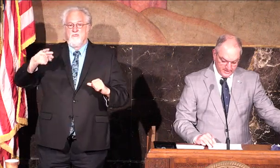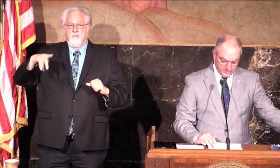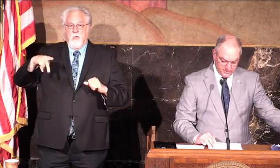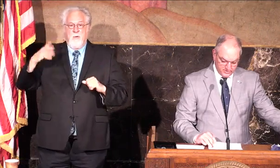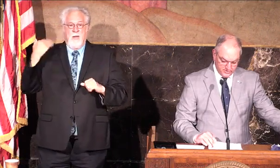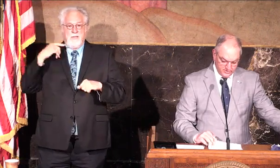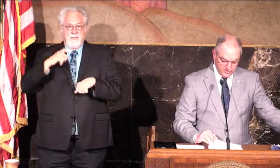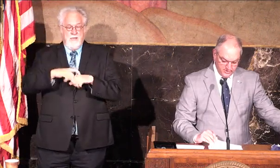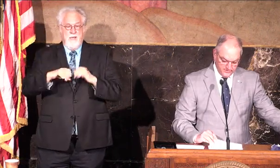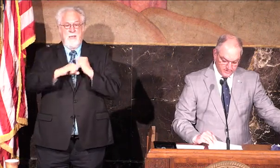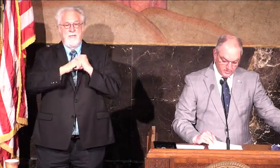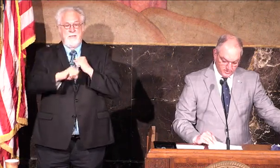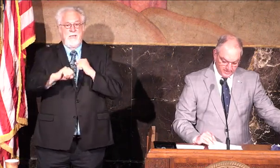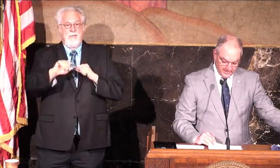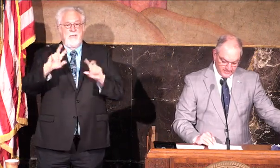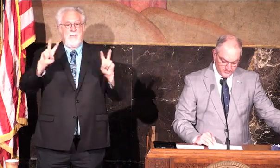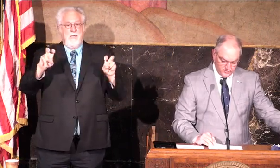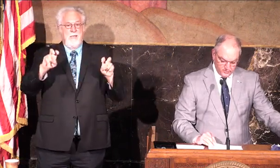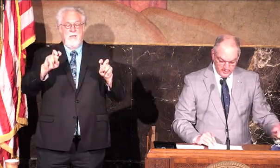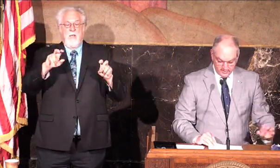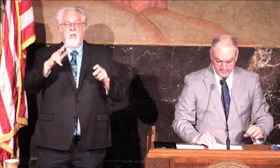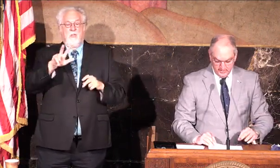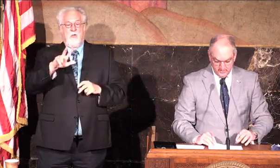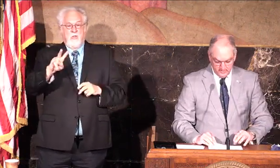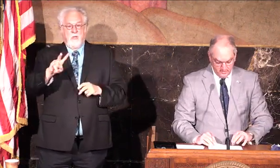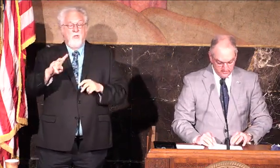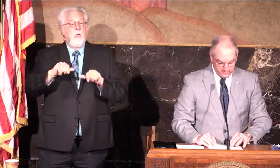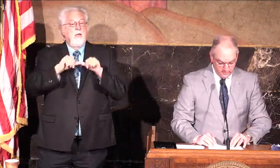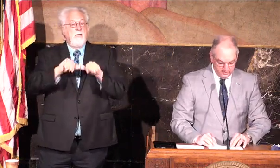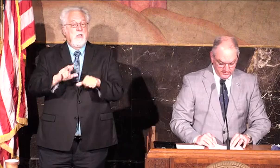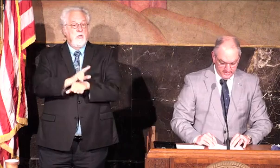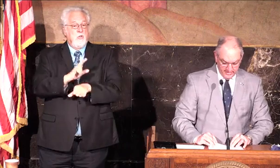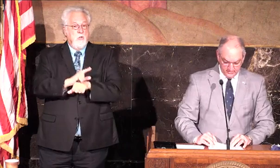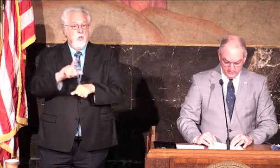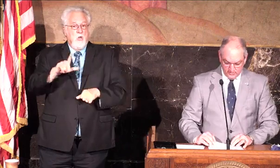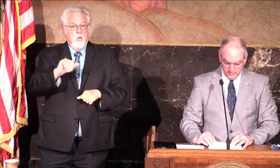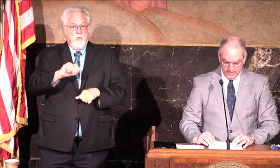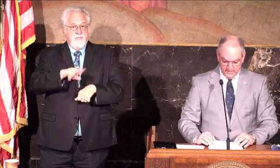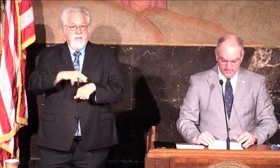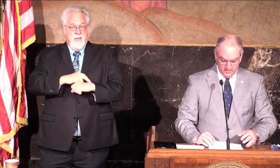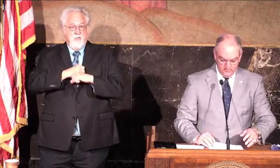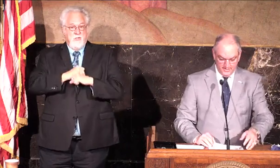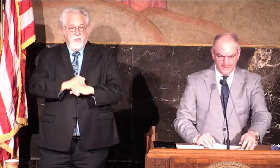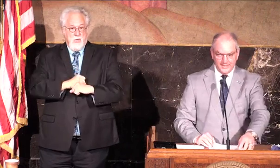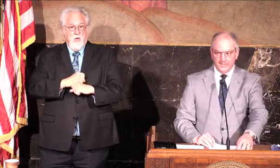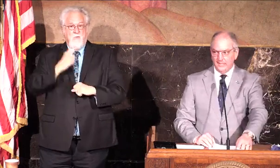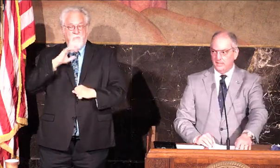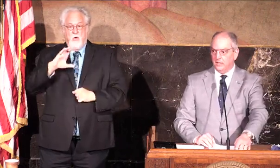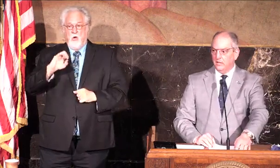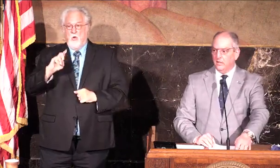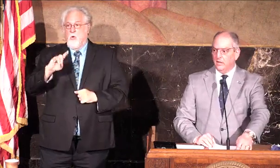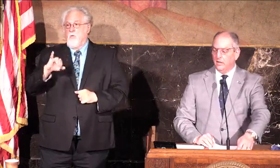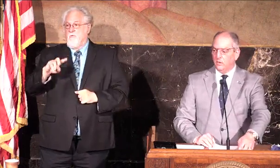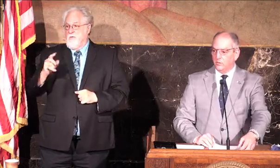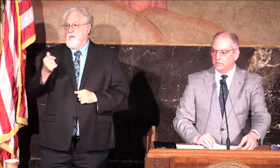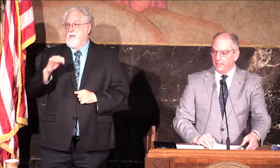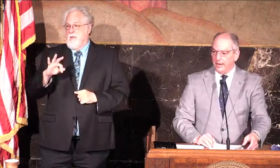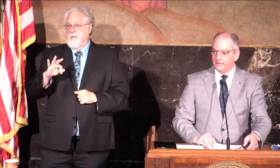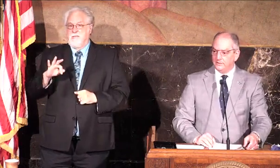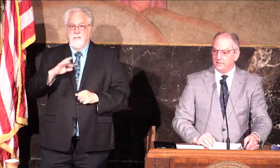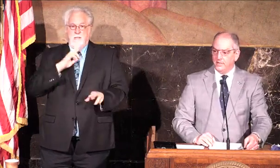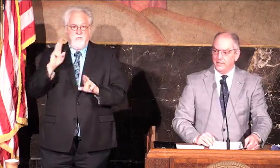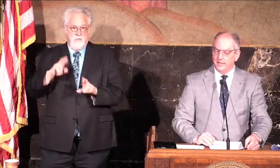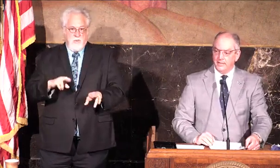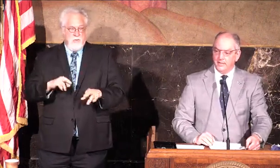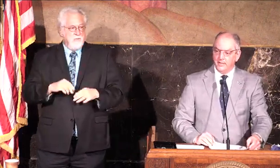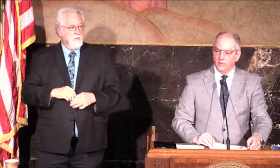extended Title 32, which allows for the continued use of the Louisiana National Guard in our COVID-19